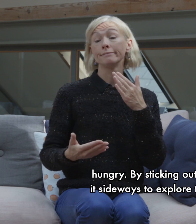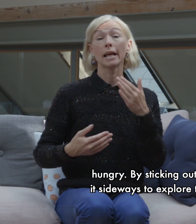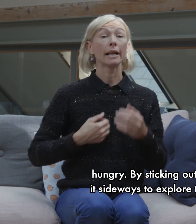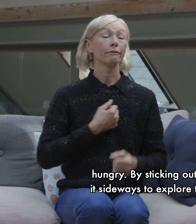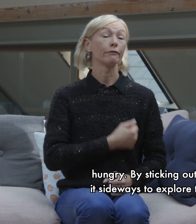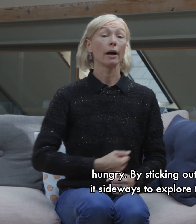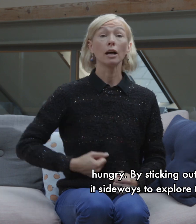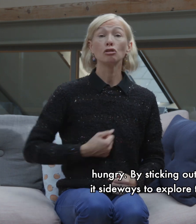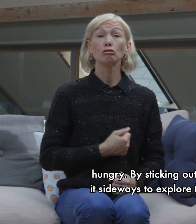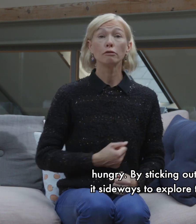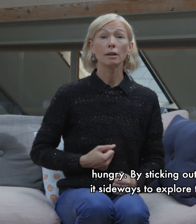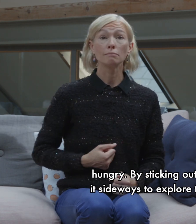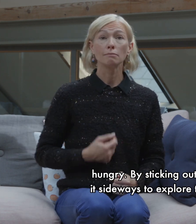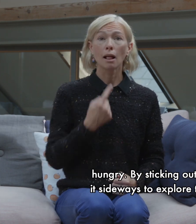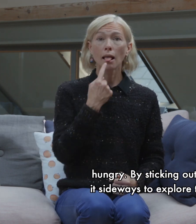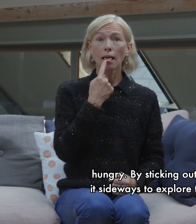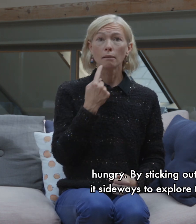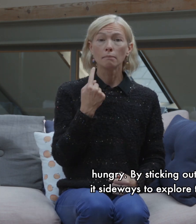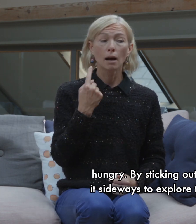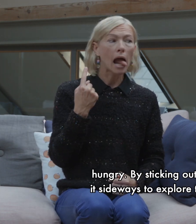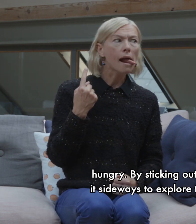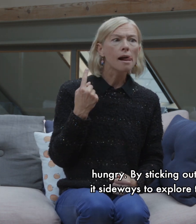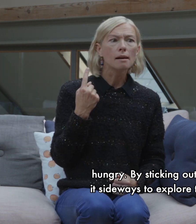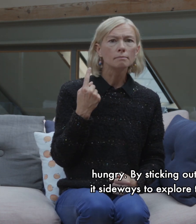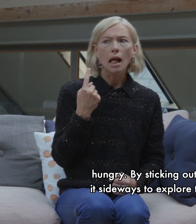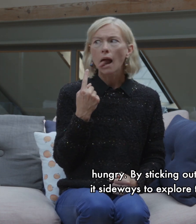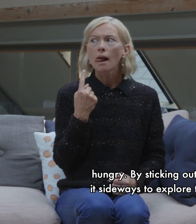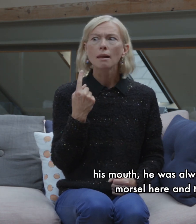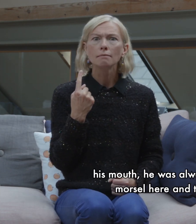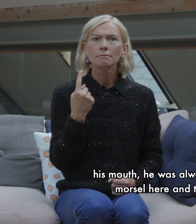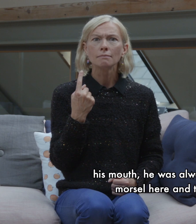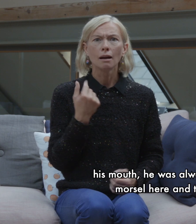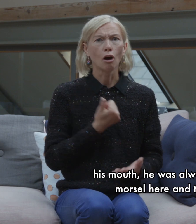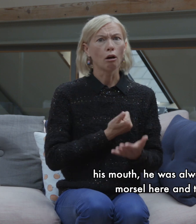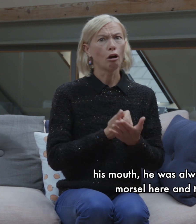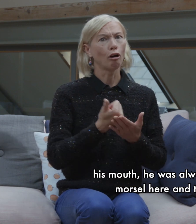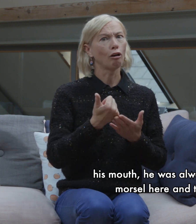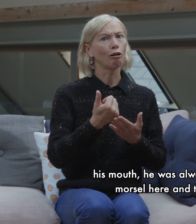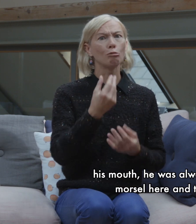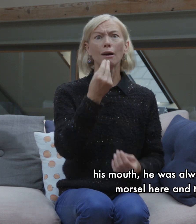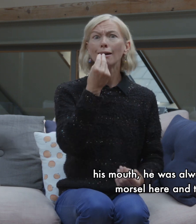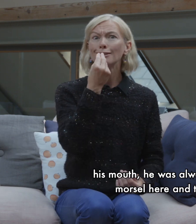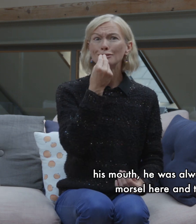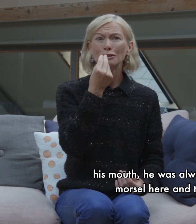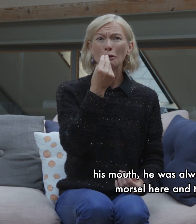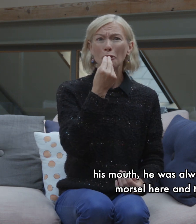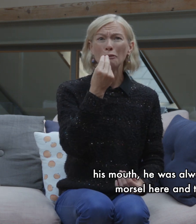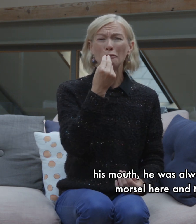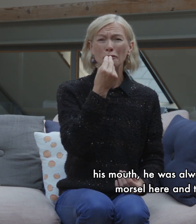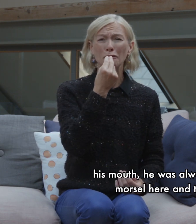his tongue and curling it sideways to explore the hairy jungle around his mouth, he was always able to find a tasty morsel here